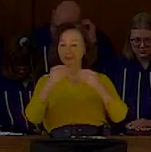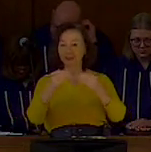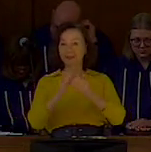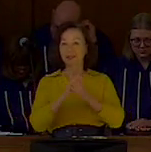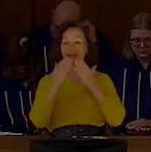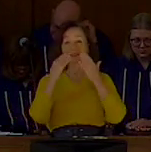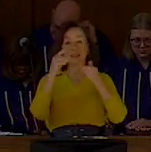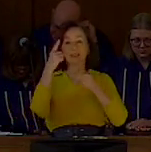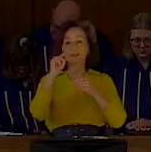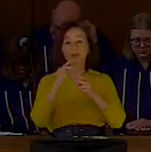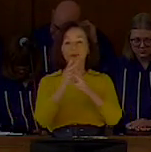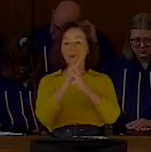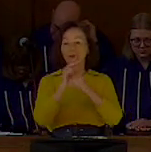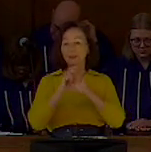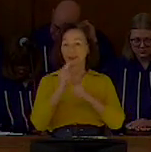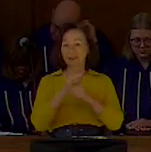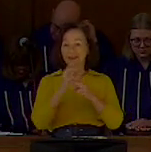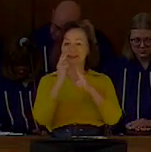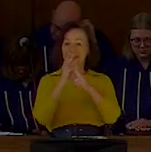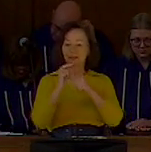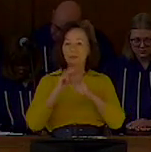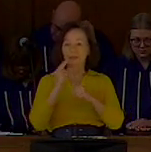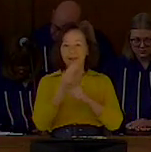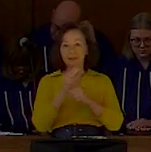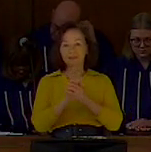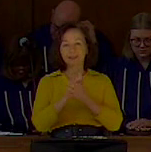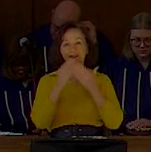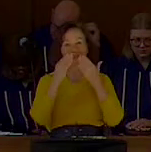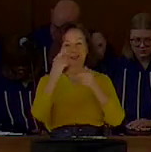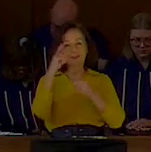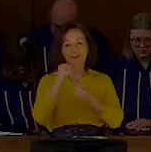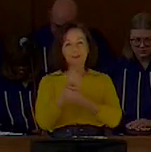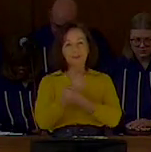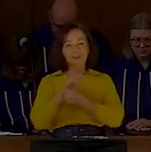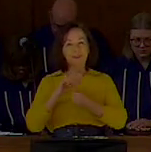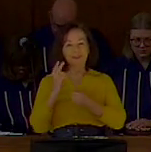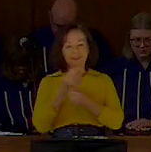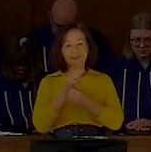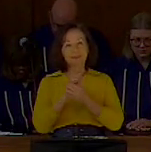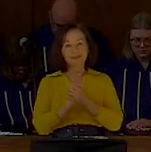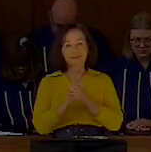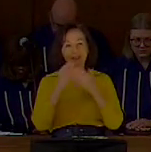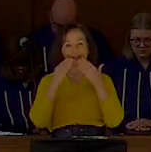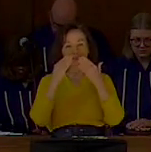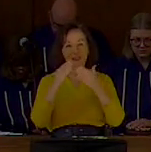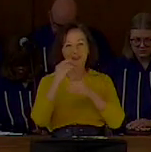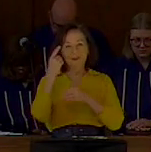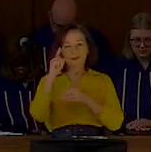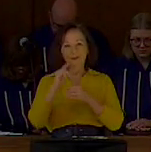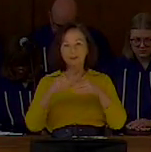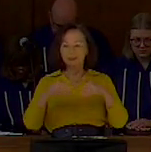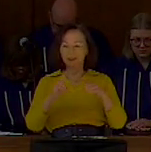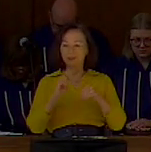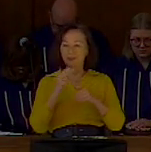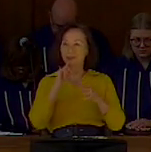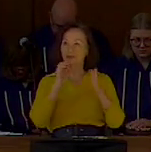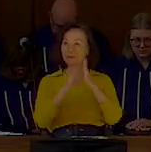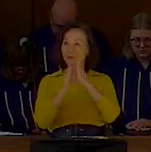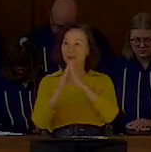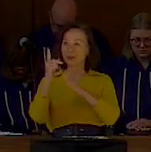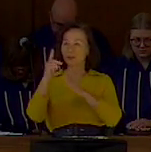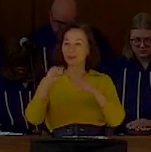you for holding us. Thank you for keeping us. Thank you for loving us. Thank you for allowing us to praise you